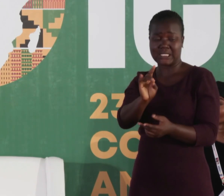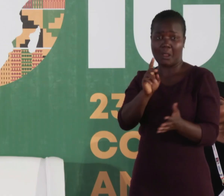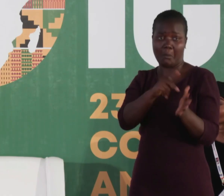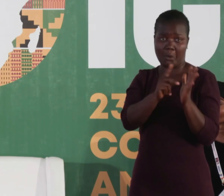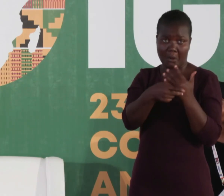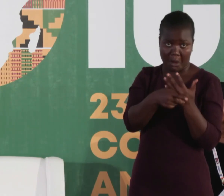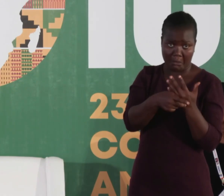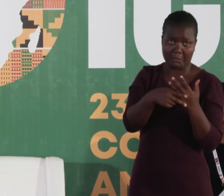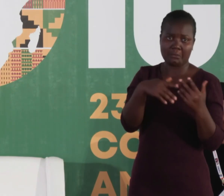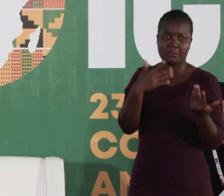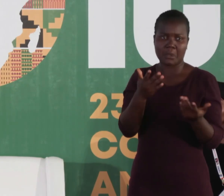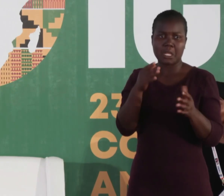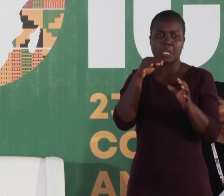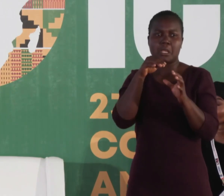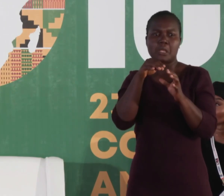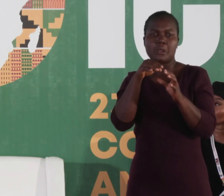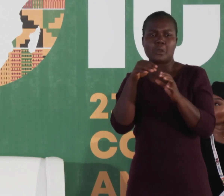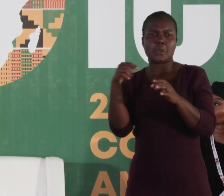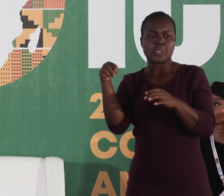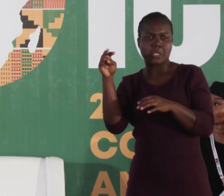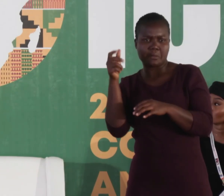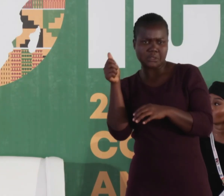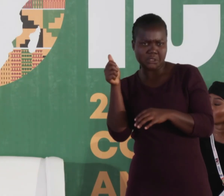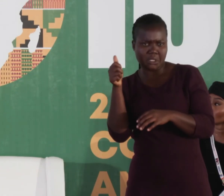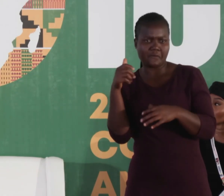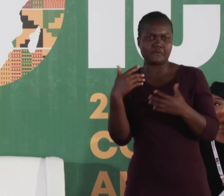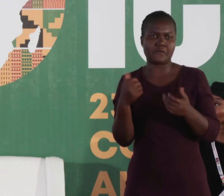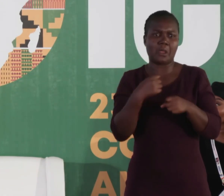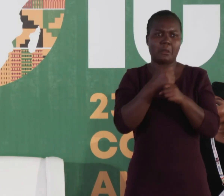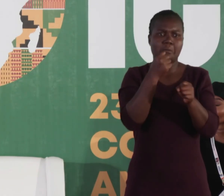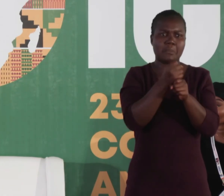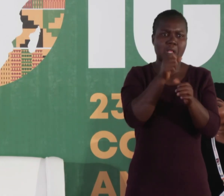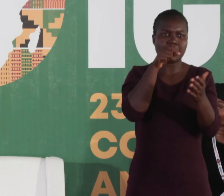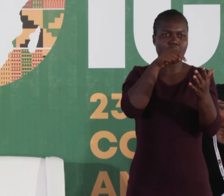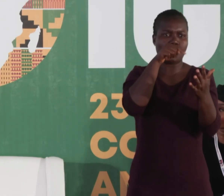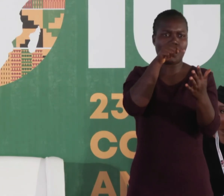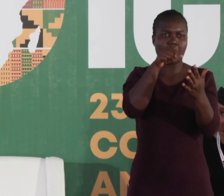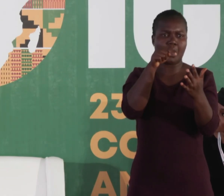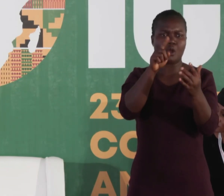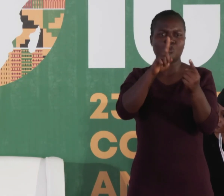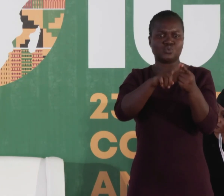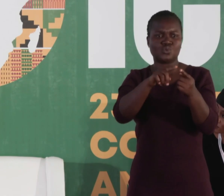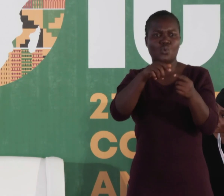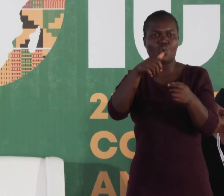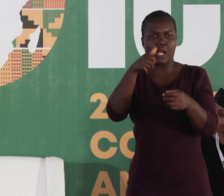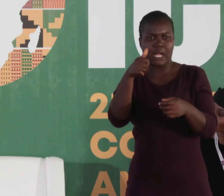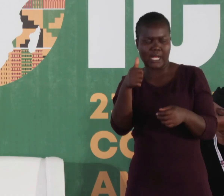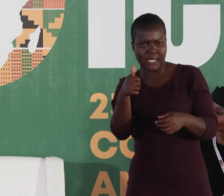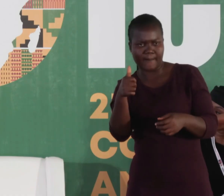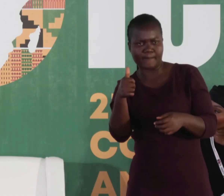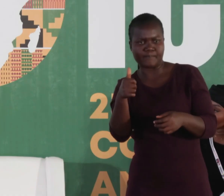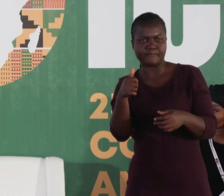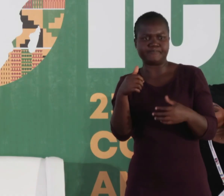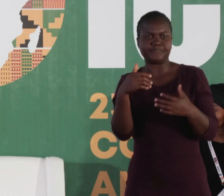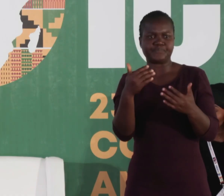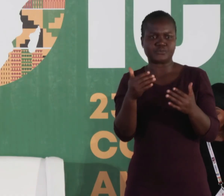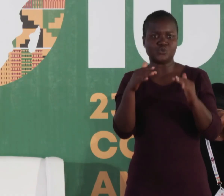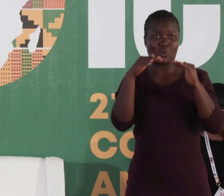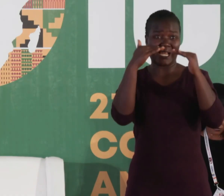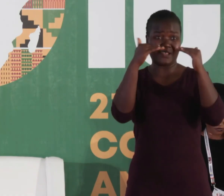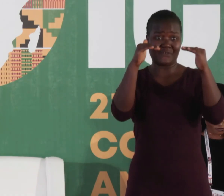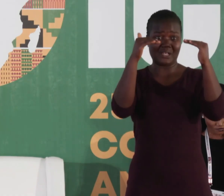Harare, and we randomized these 1-to-1 to the standard of care arm and to the